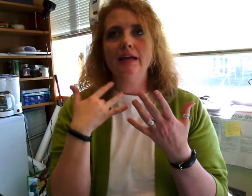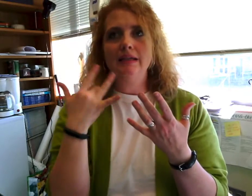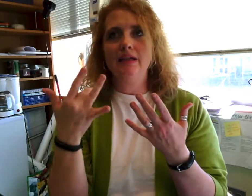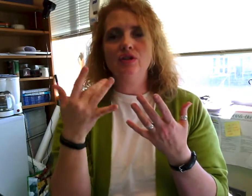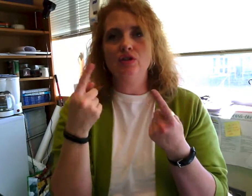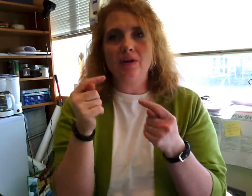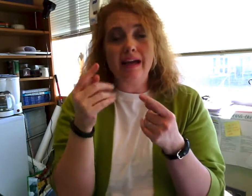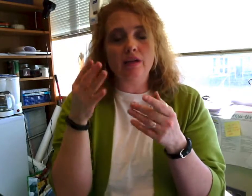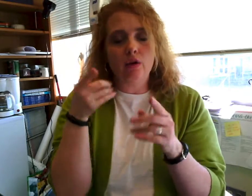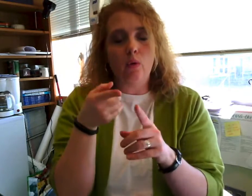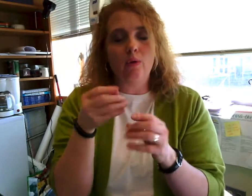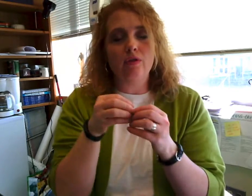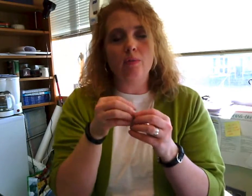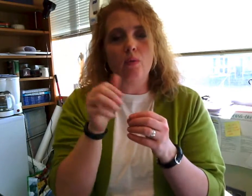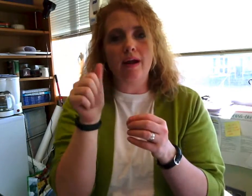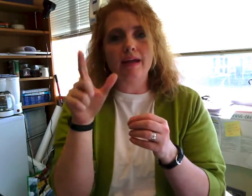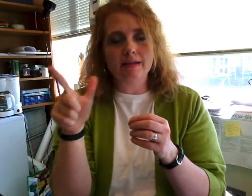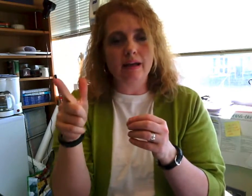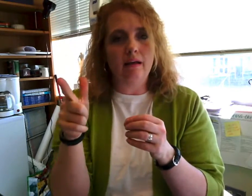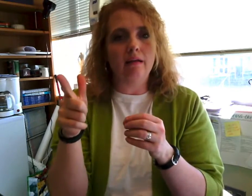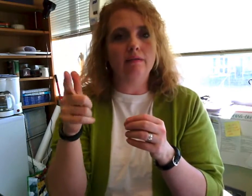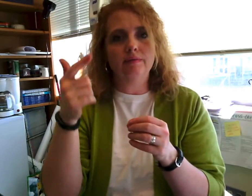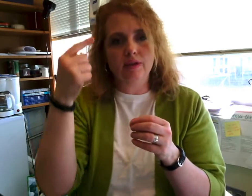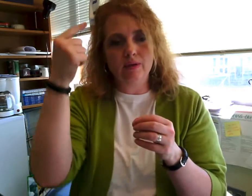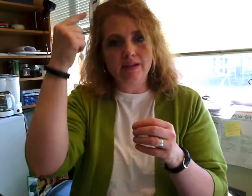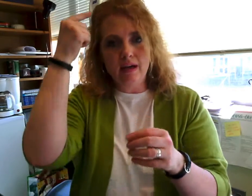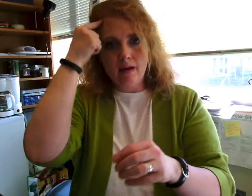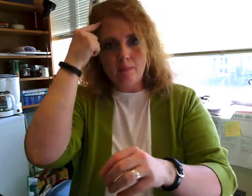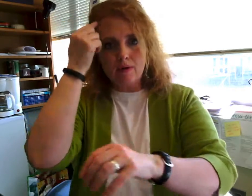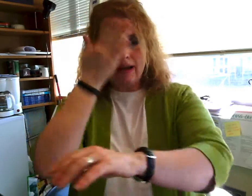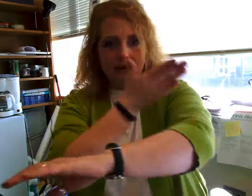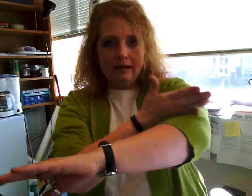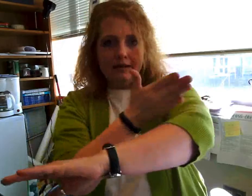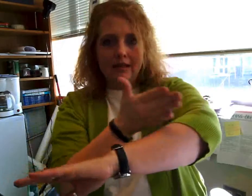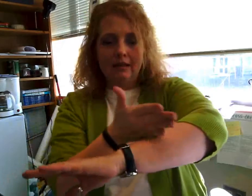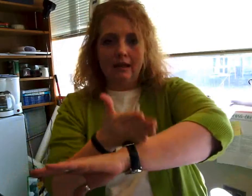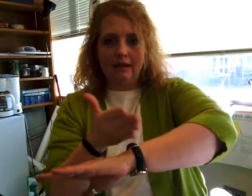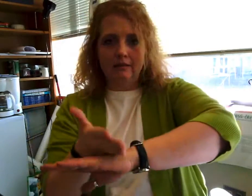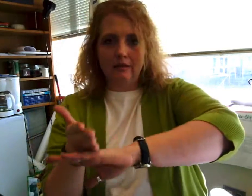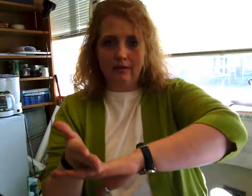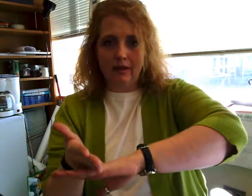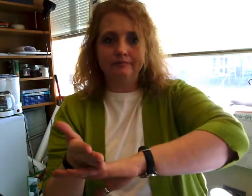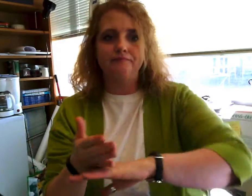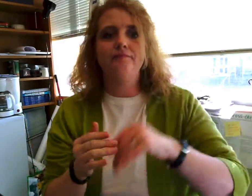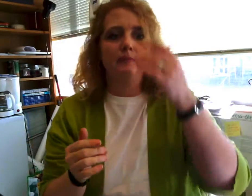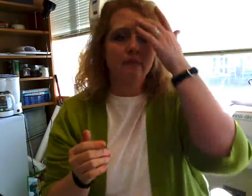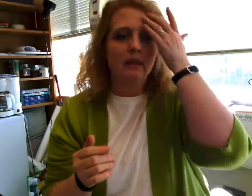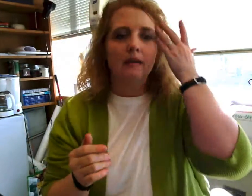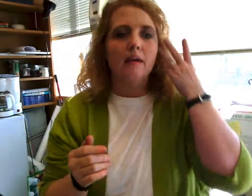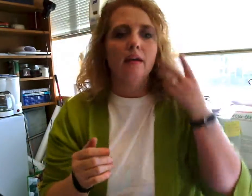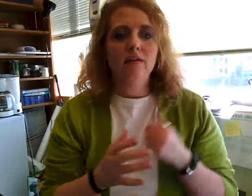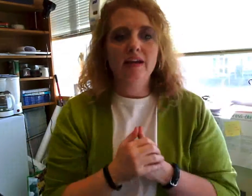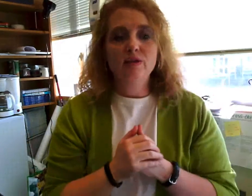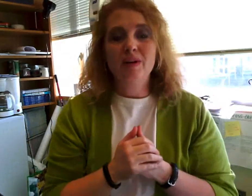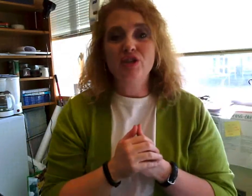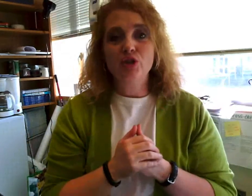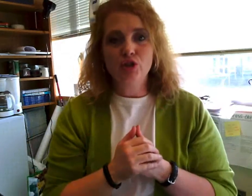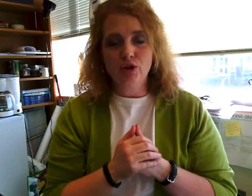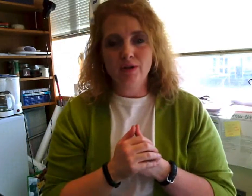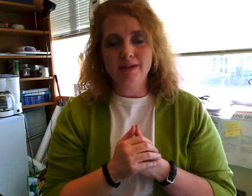I tend to try to go with the more ASL, so it's brain decline, okay? The next one is